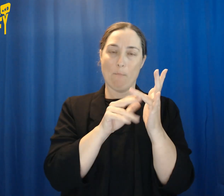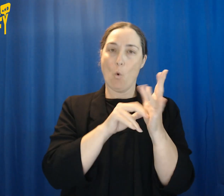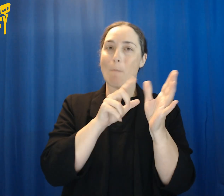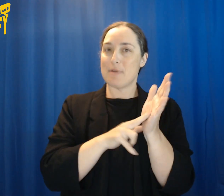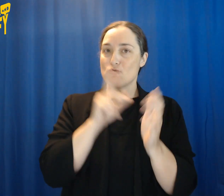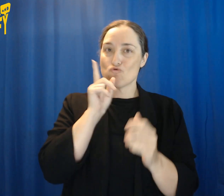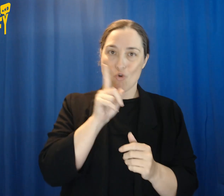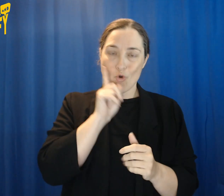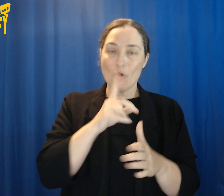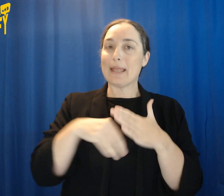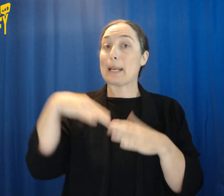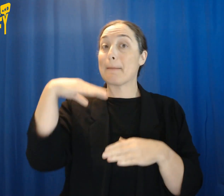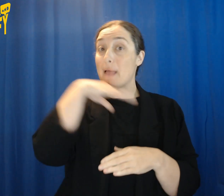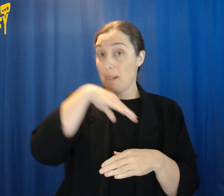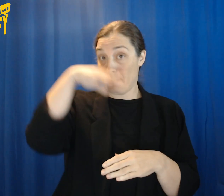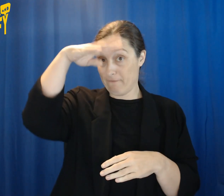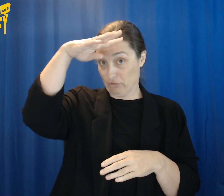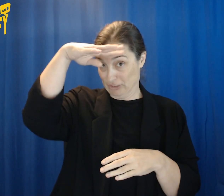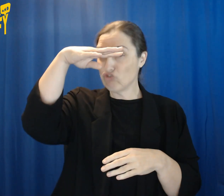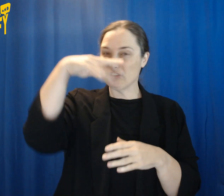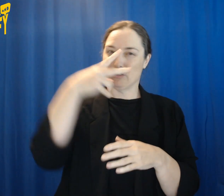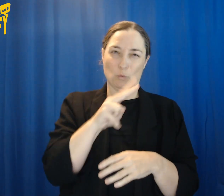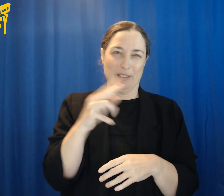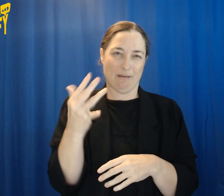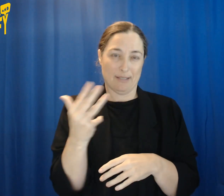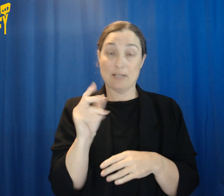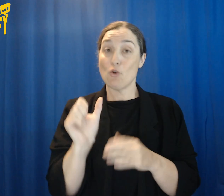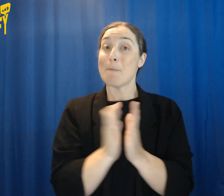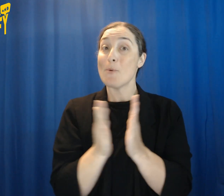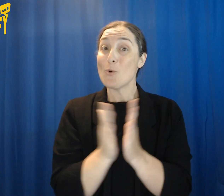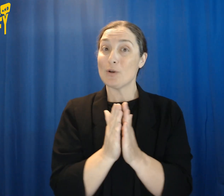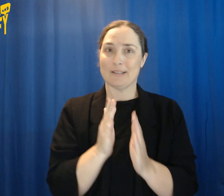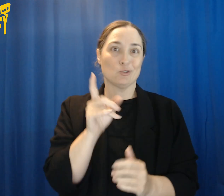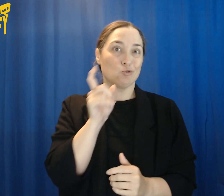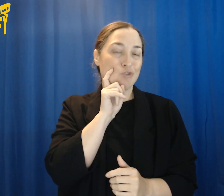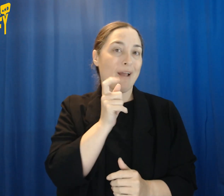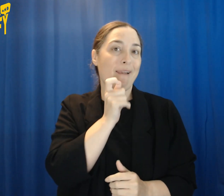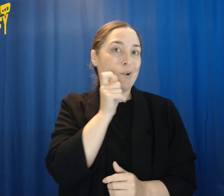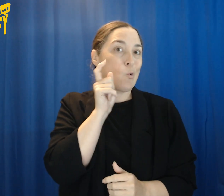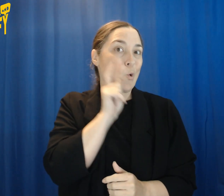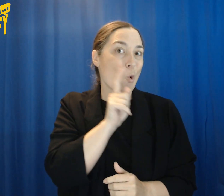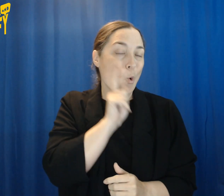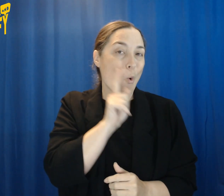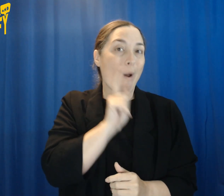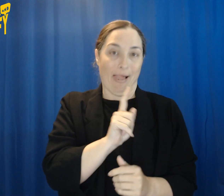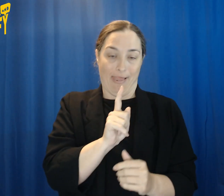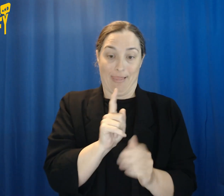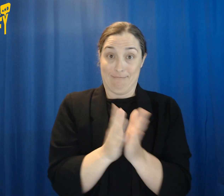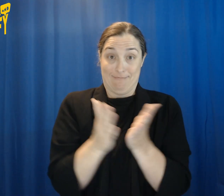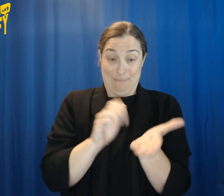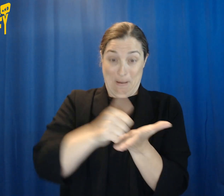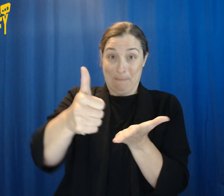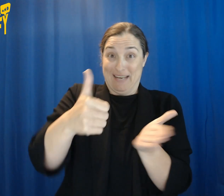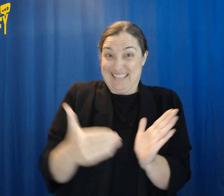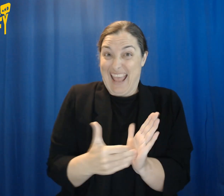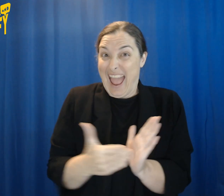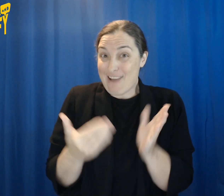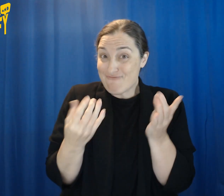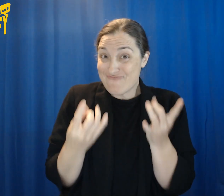Fringe Festival, and her memoir, Strange Little Girl, published by Ultimo Press, is out right now. Hi,